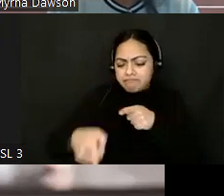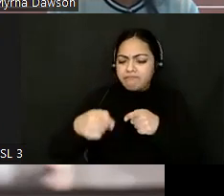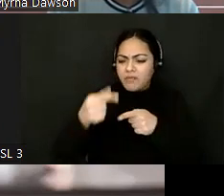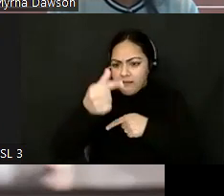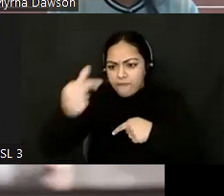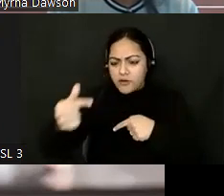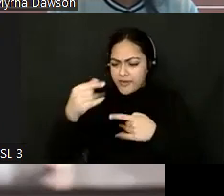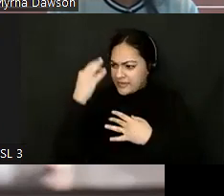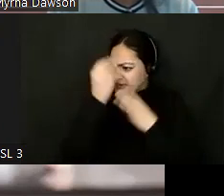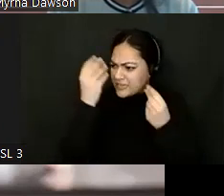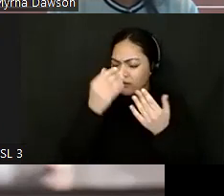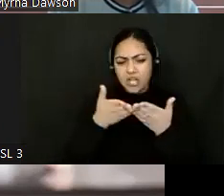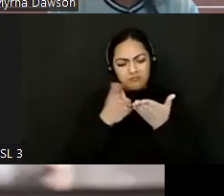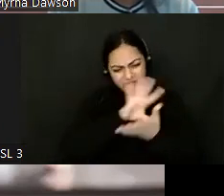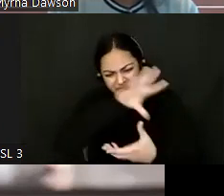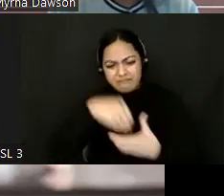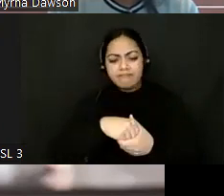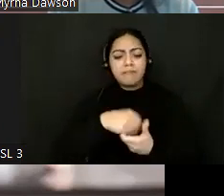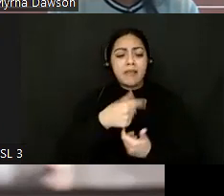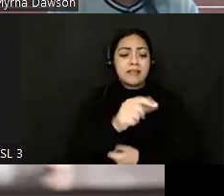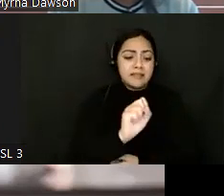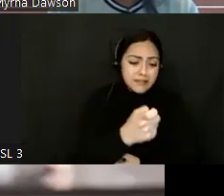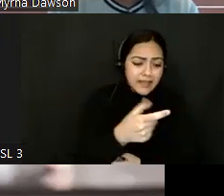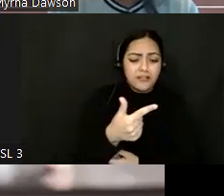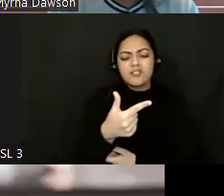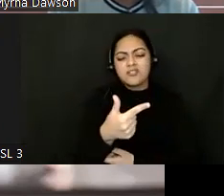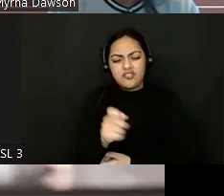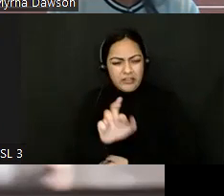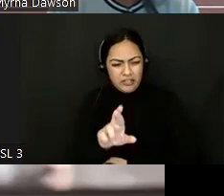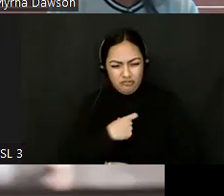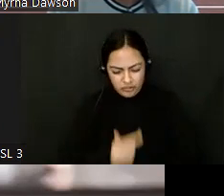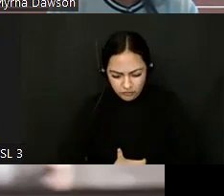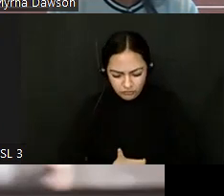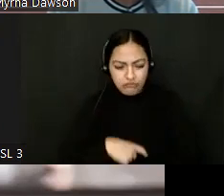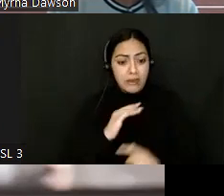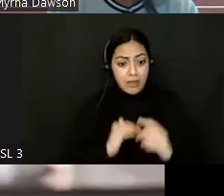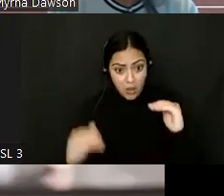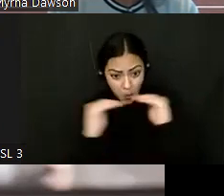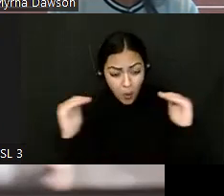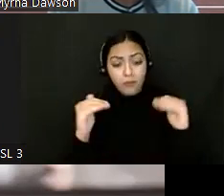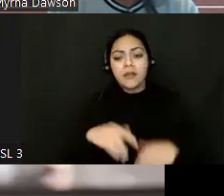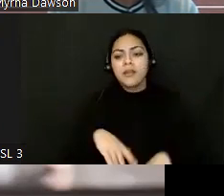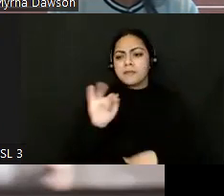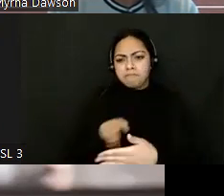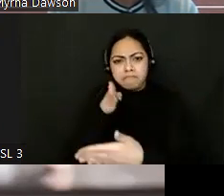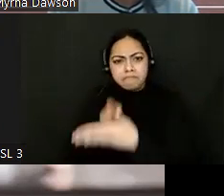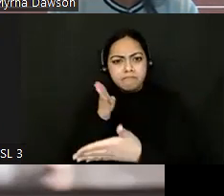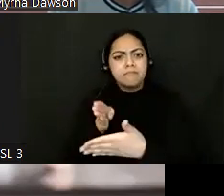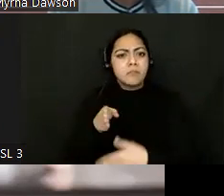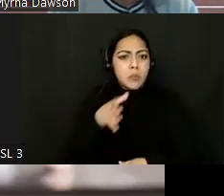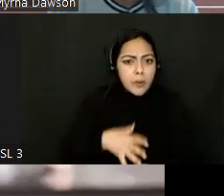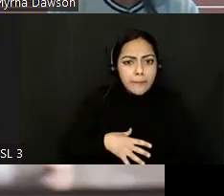including sex and gender inequality, misogyny, and patriarchal social structures that continue to see